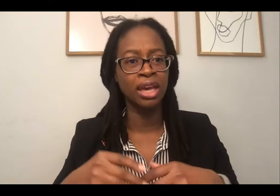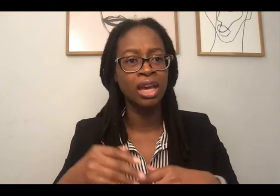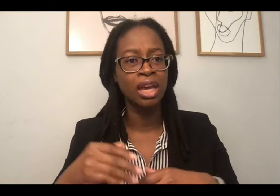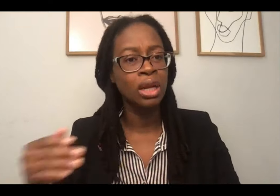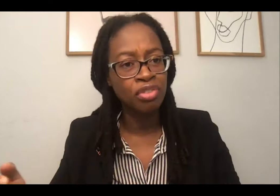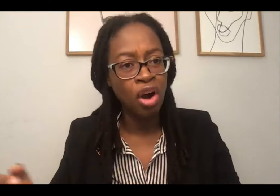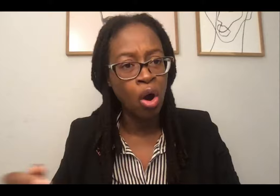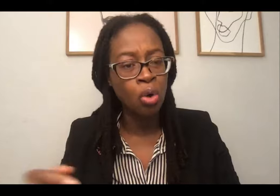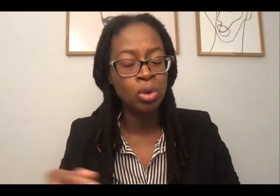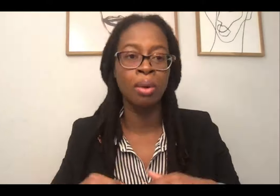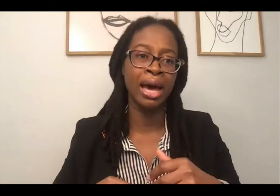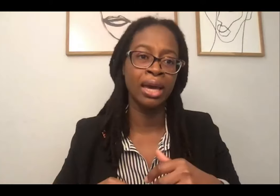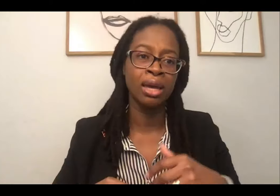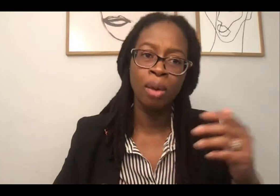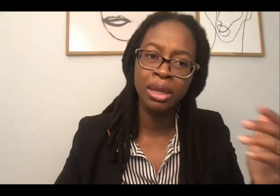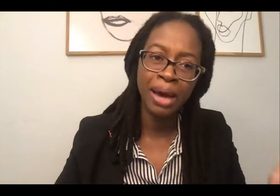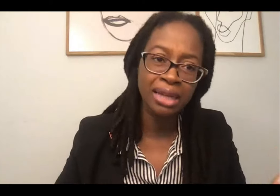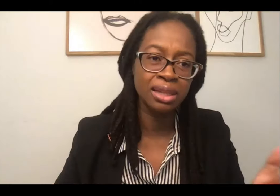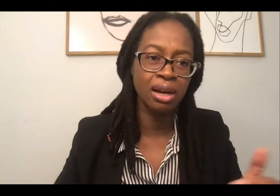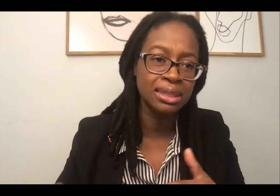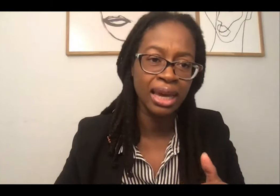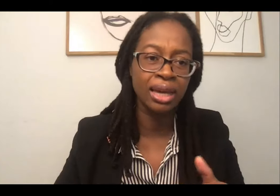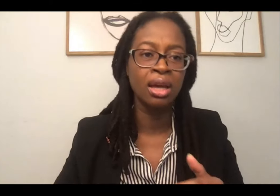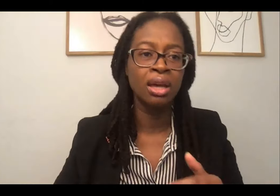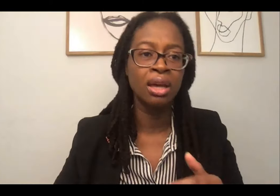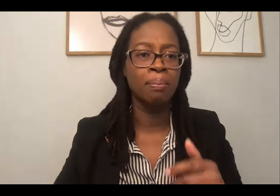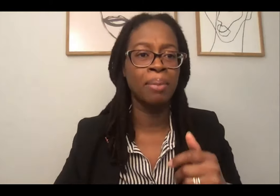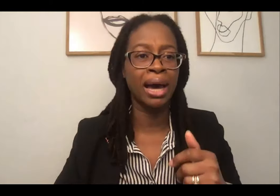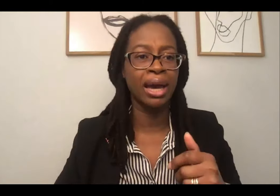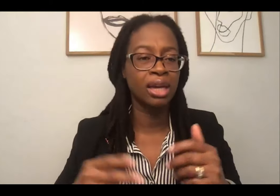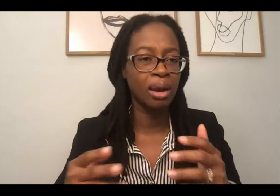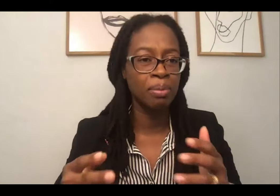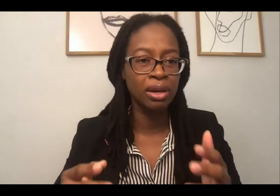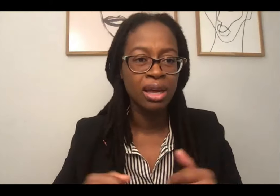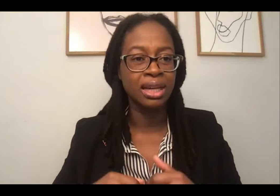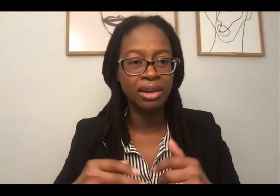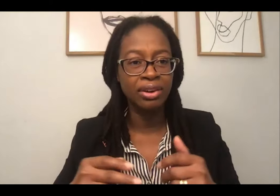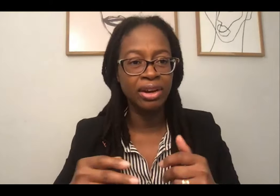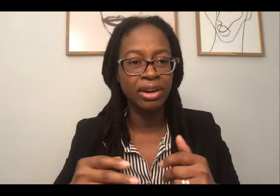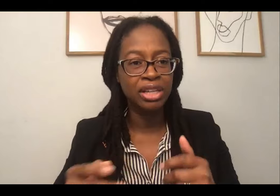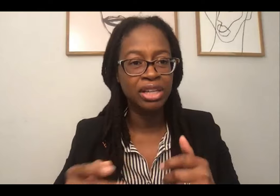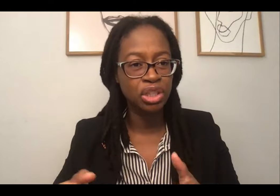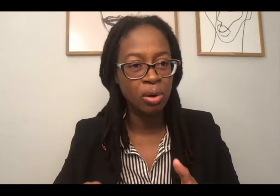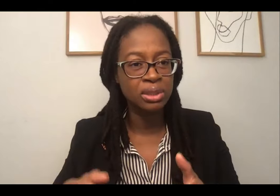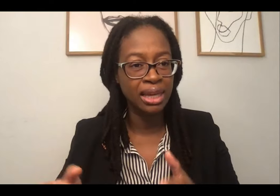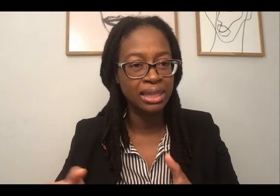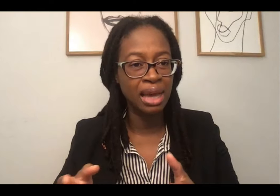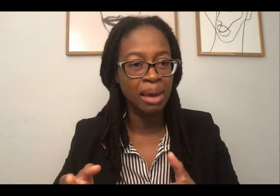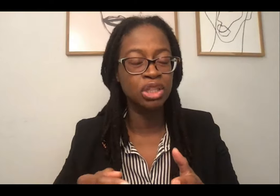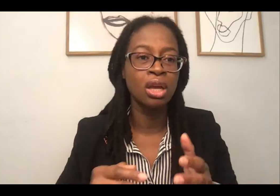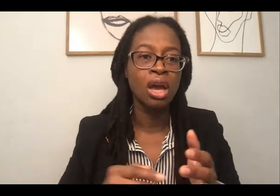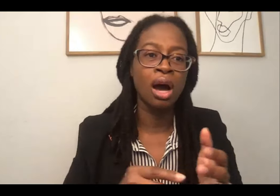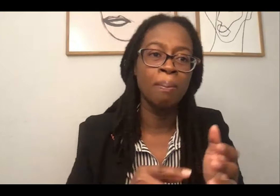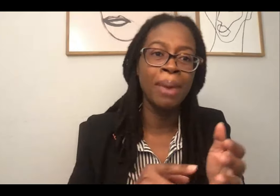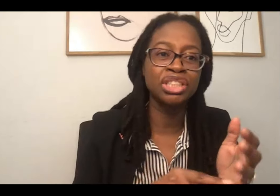quality of outcomes by how many passes are in CSEC, by Caribbean Secondary Education Council examination,